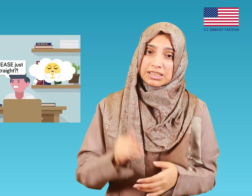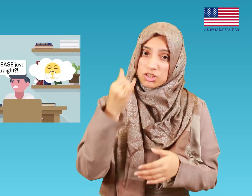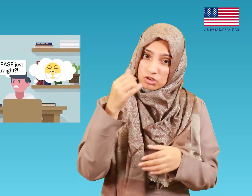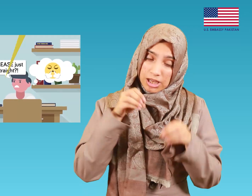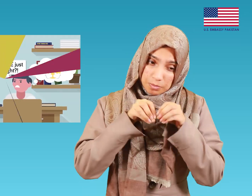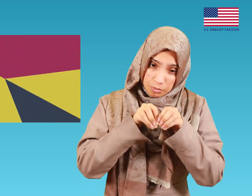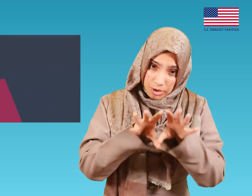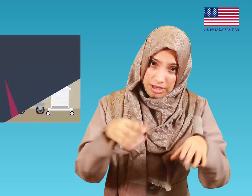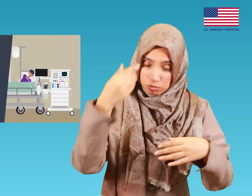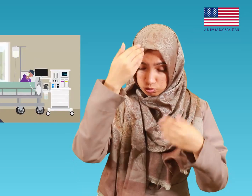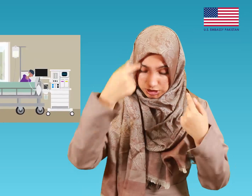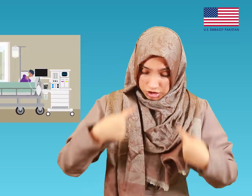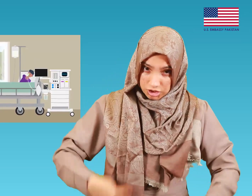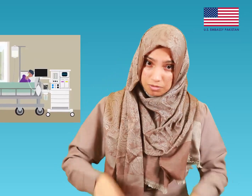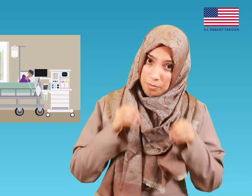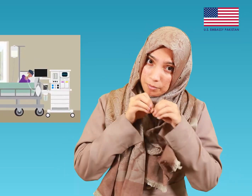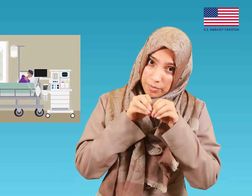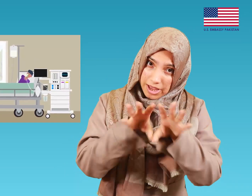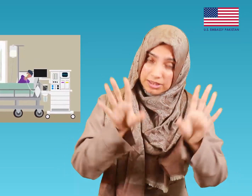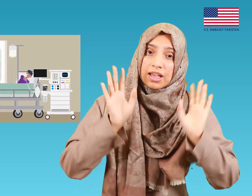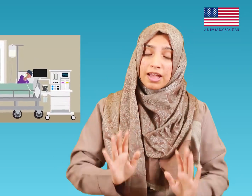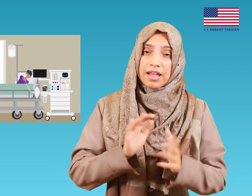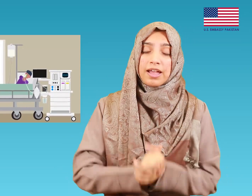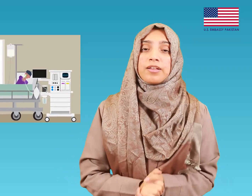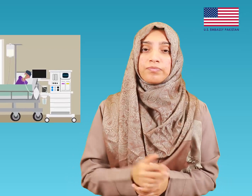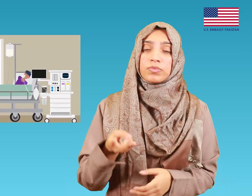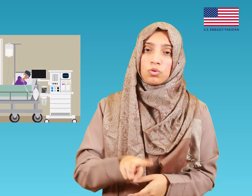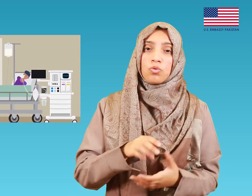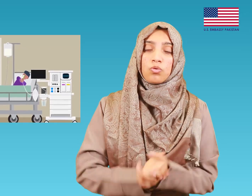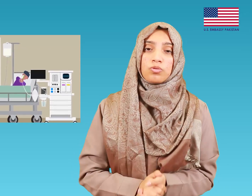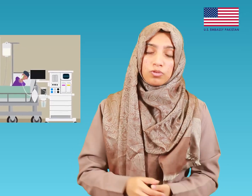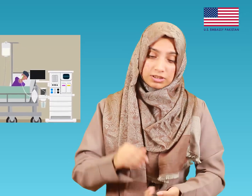clots that block tiny blood vessels in the heart